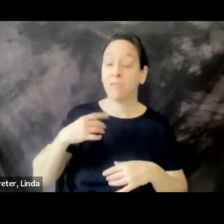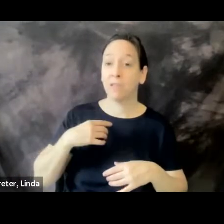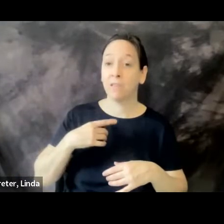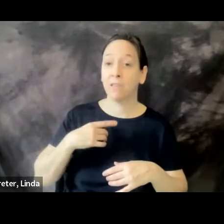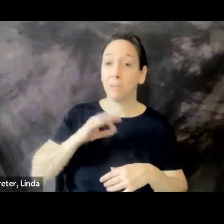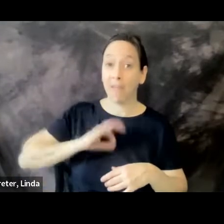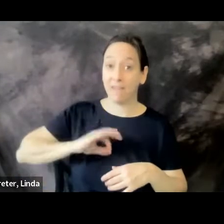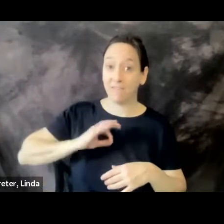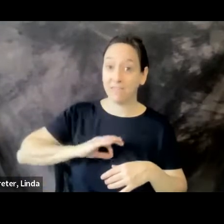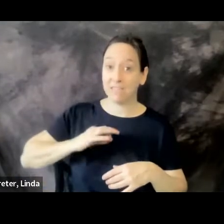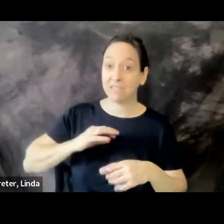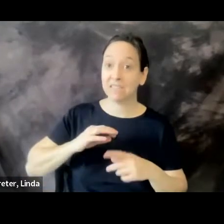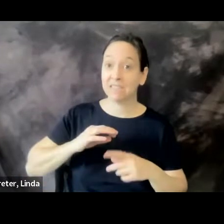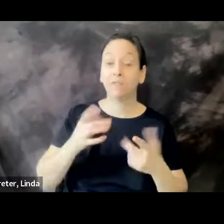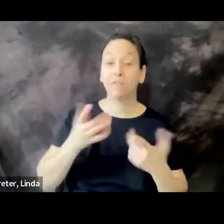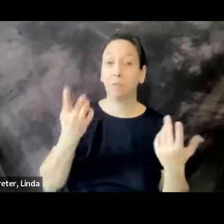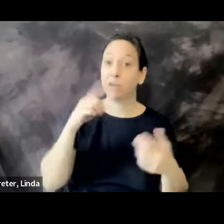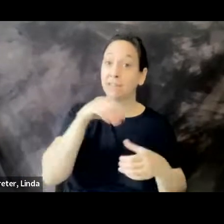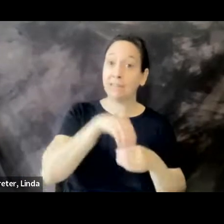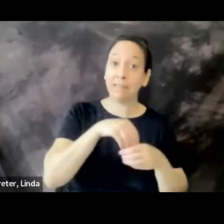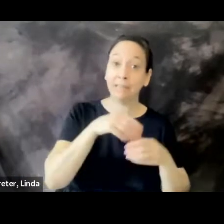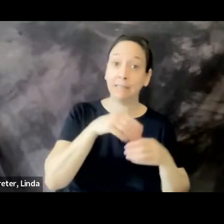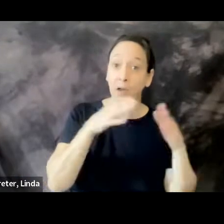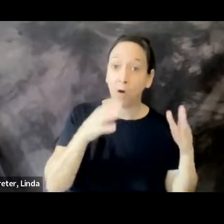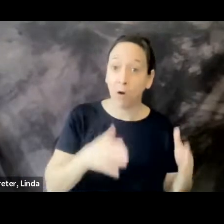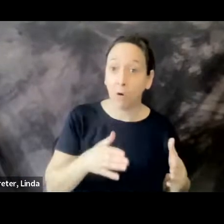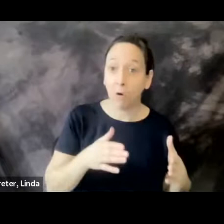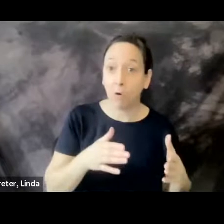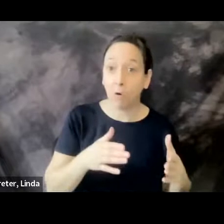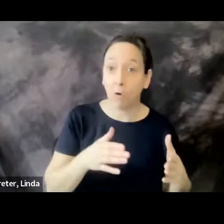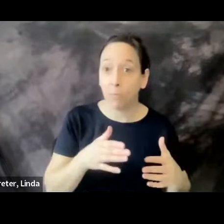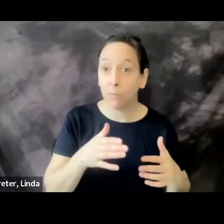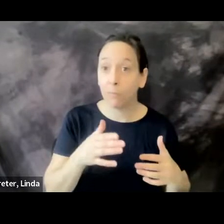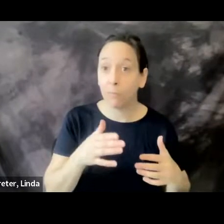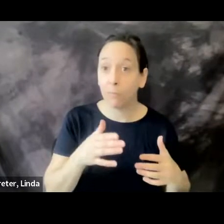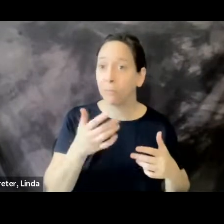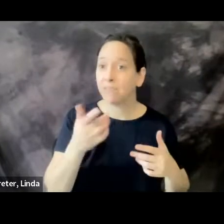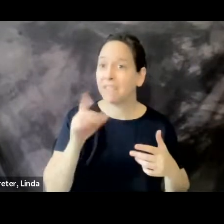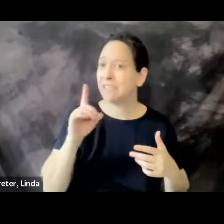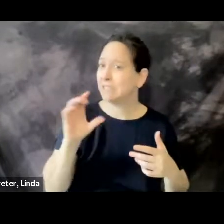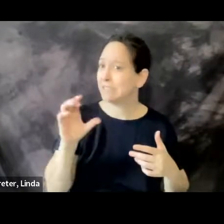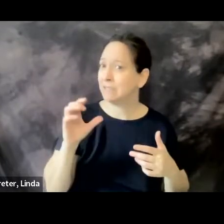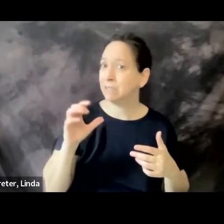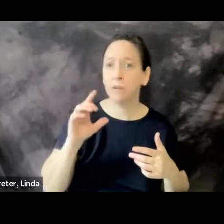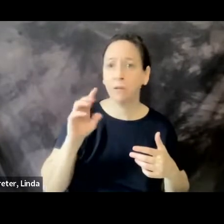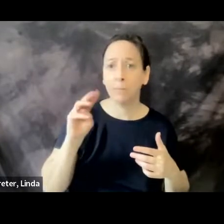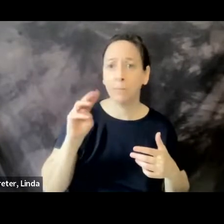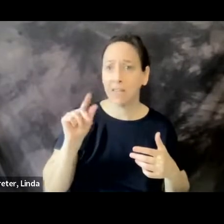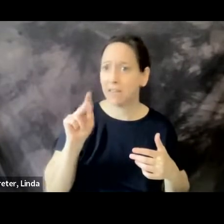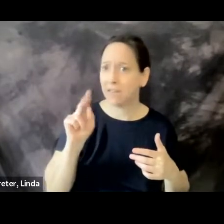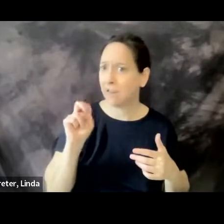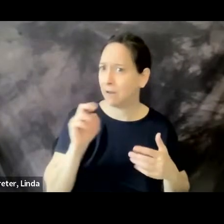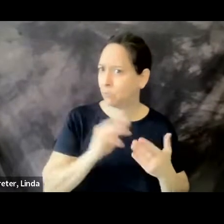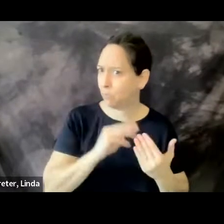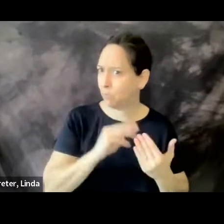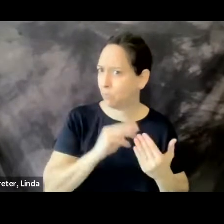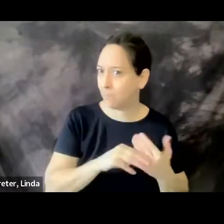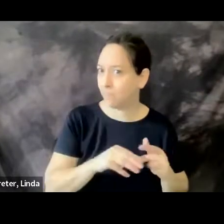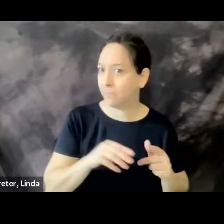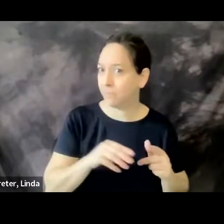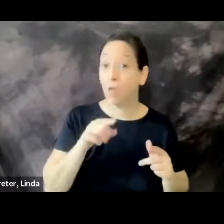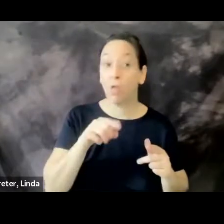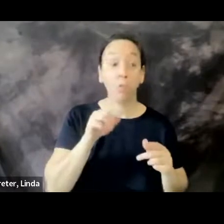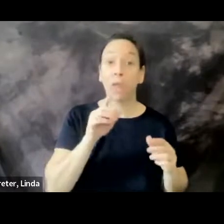to receive in-home personal care aid services through the DC Medicaid program. Those individuals are